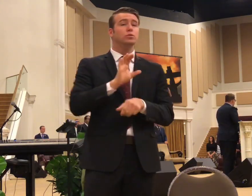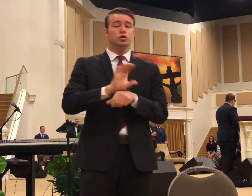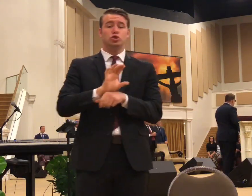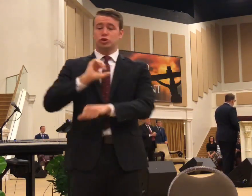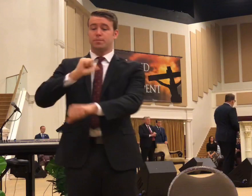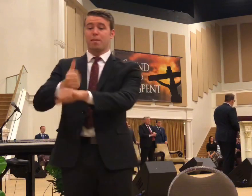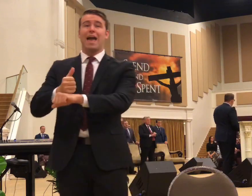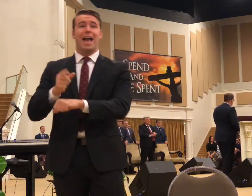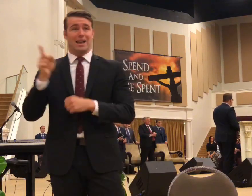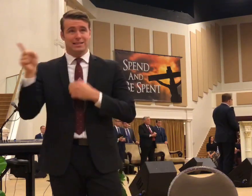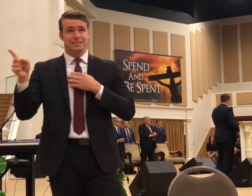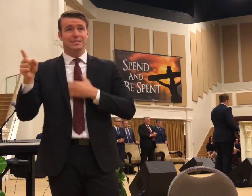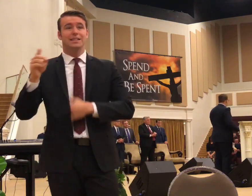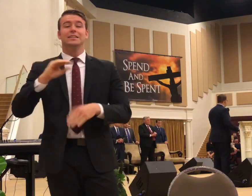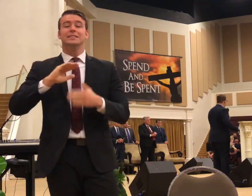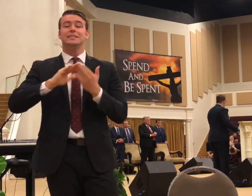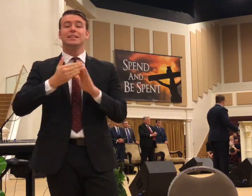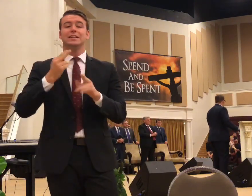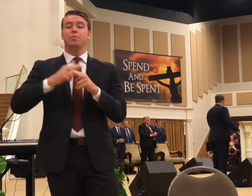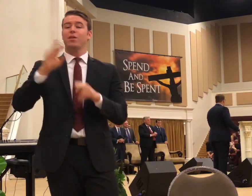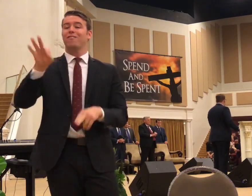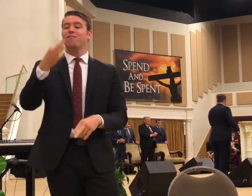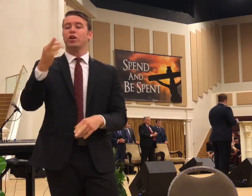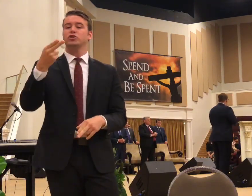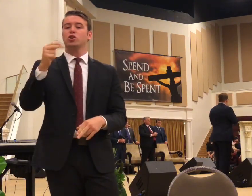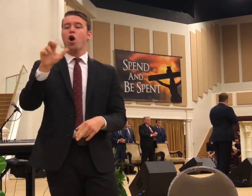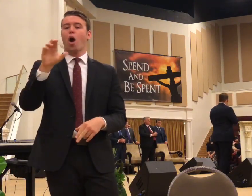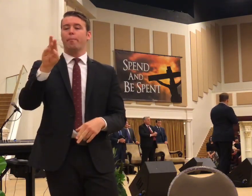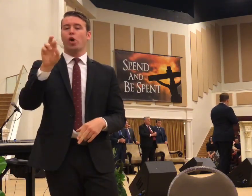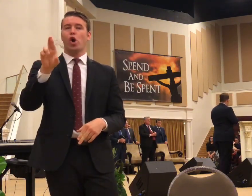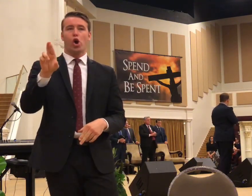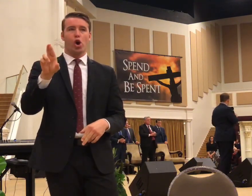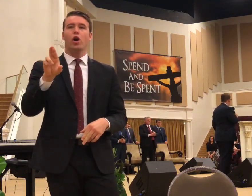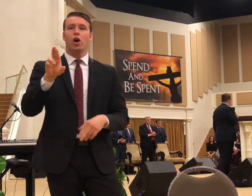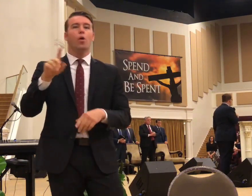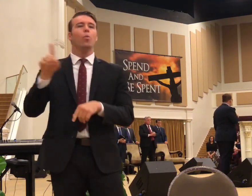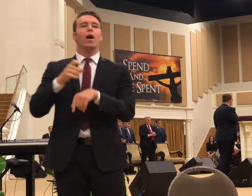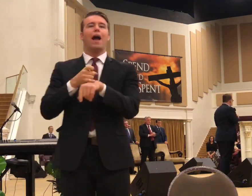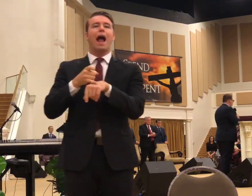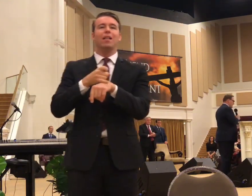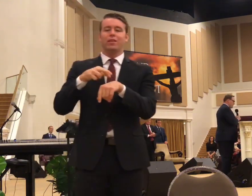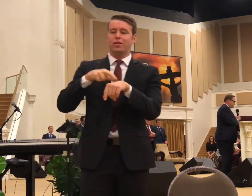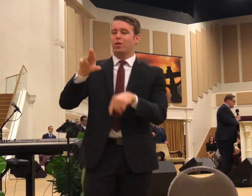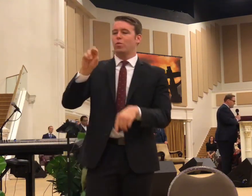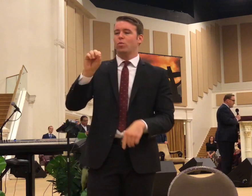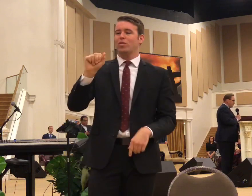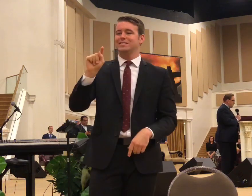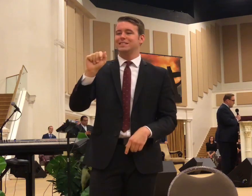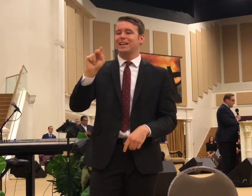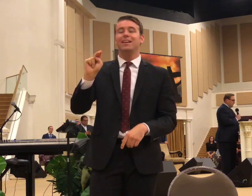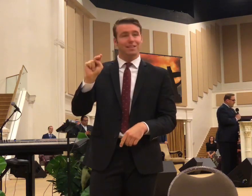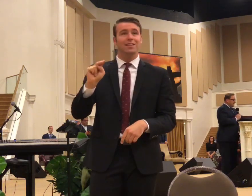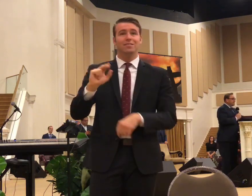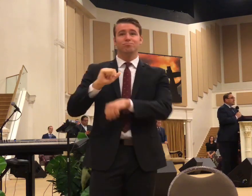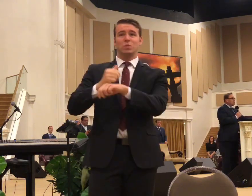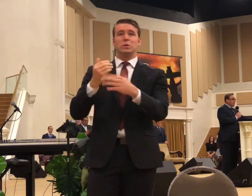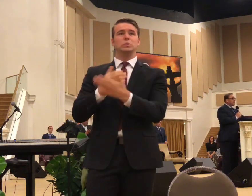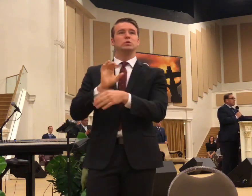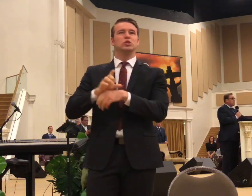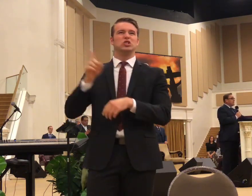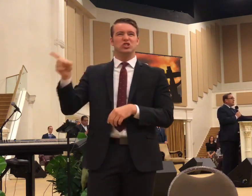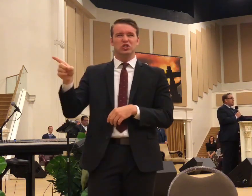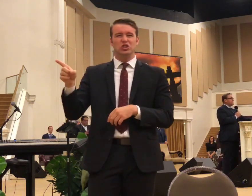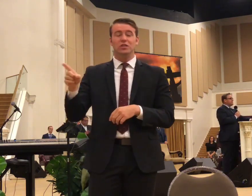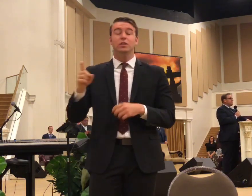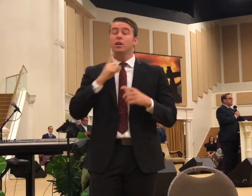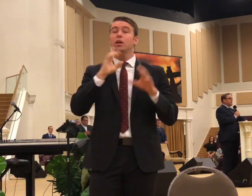plant in the city of French Harbor on the island of Roatan, and I'll just tell you what, it's